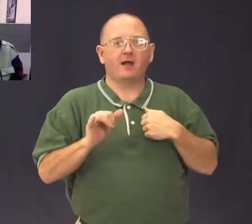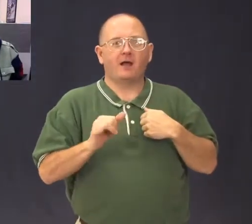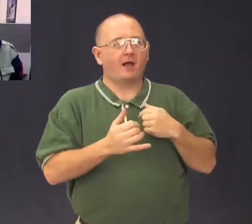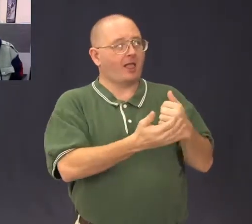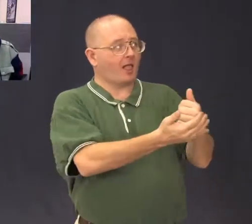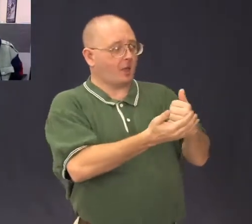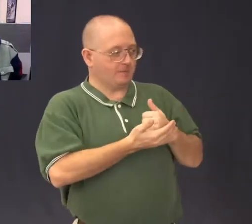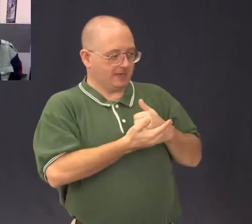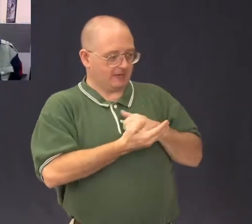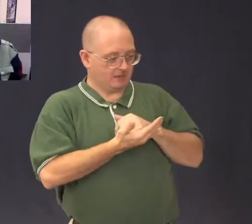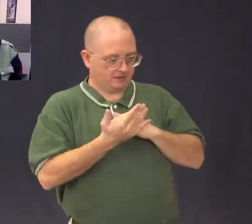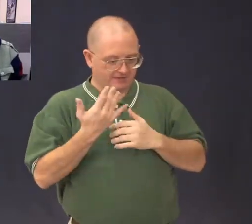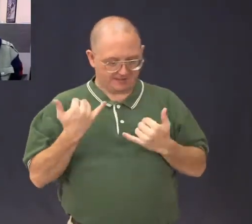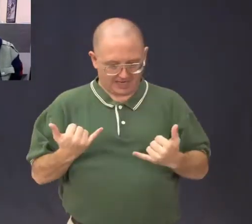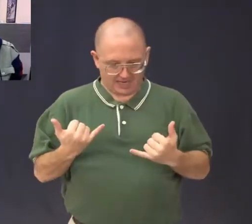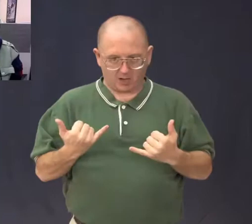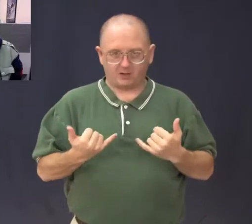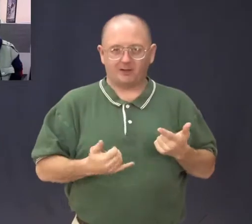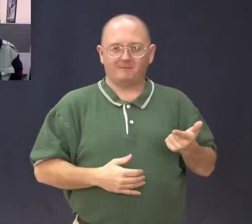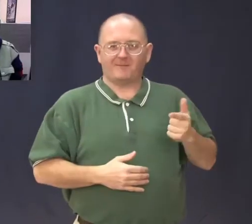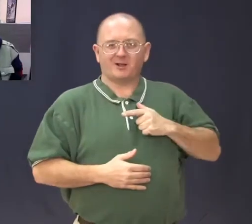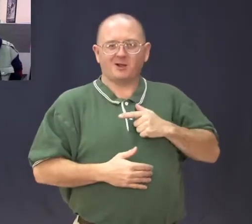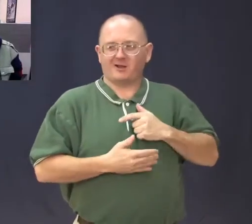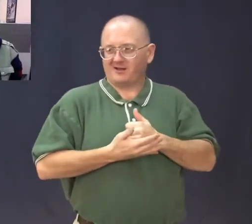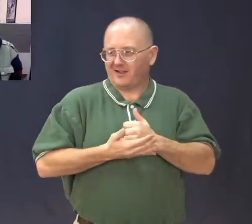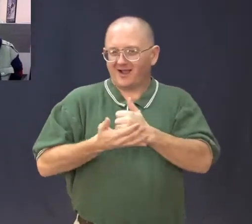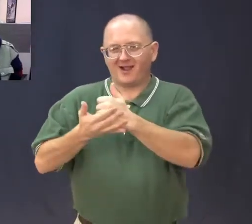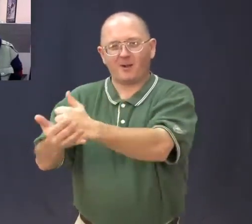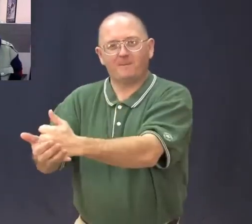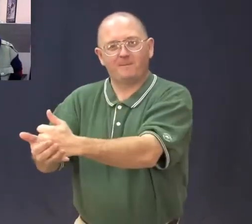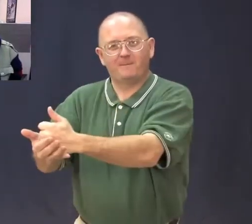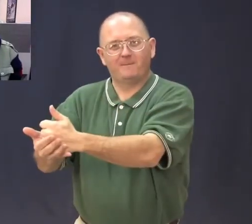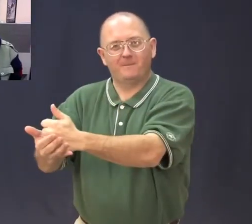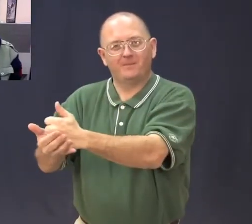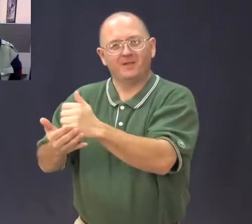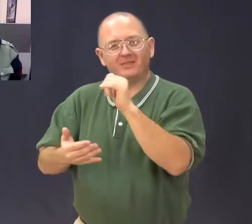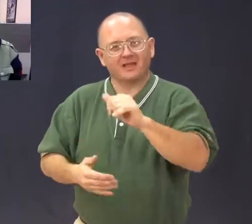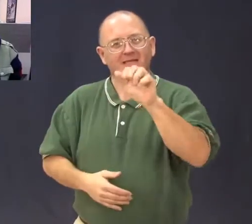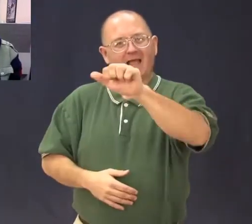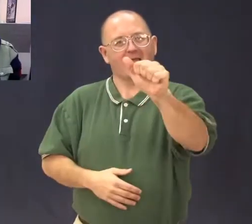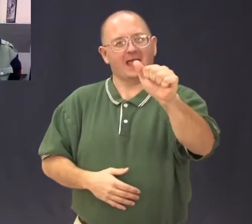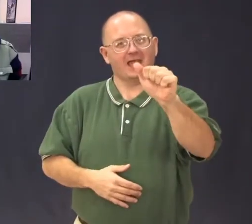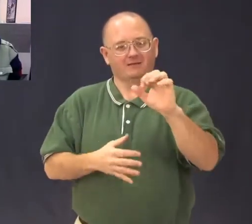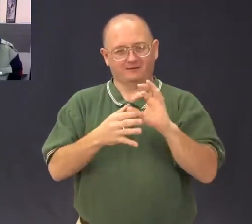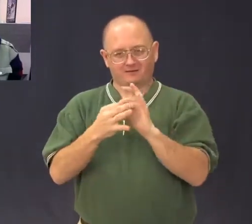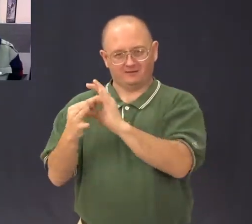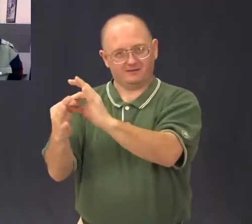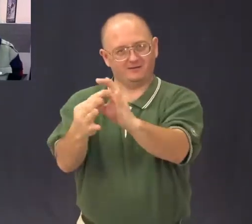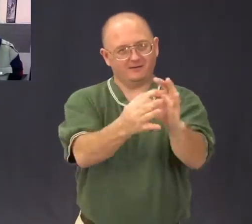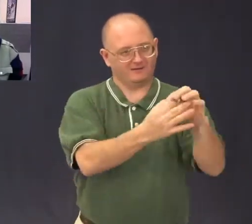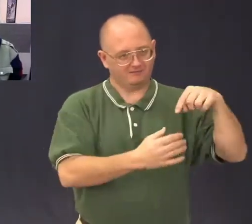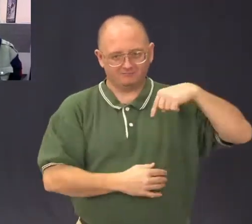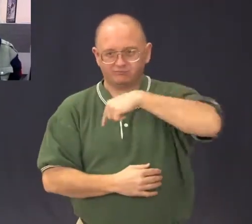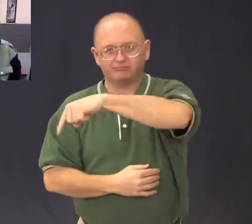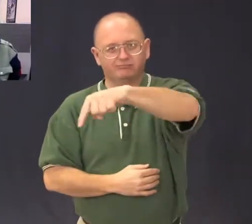Looking back, the people in that treatment center gave me so much help and support. I feel like it's my turn to pass that on through